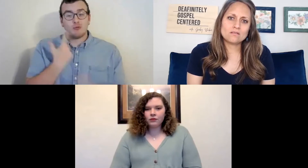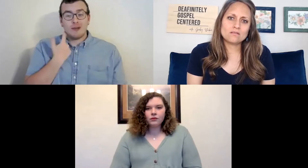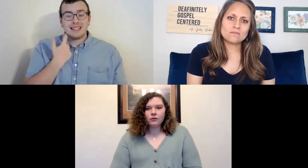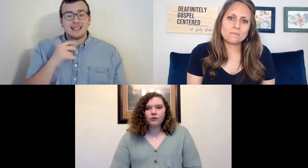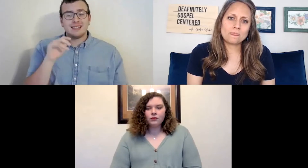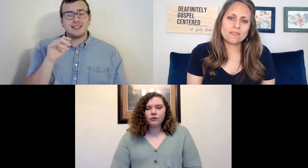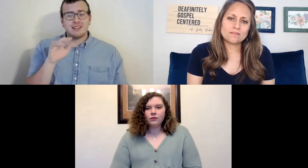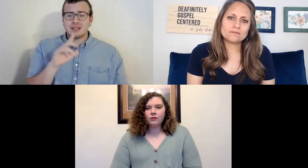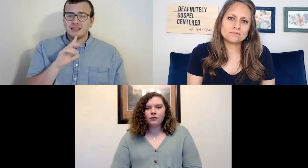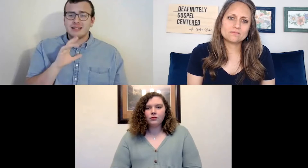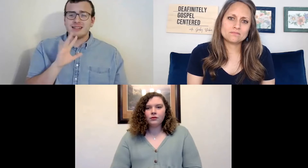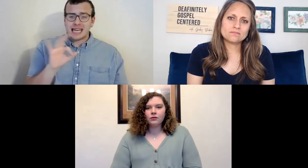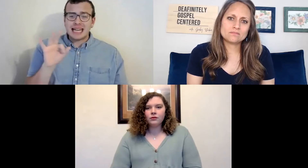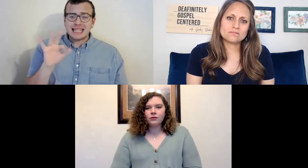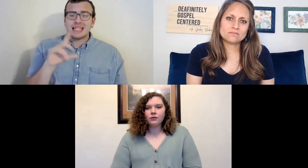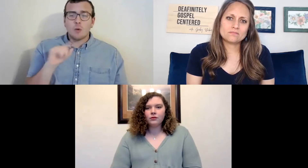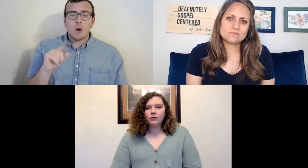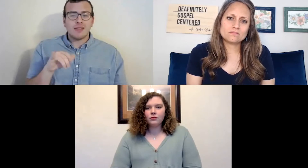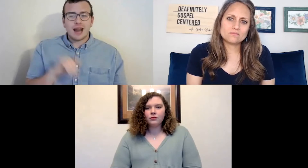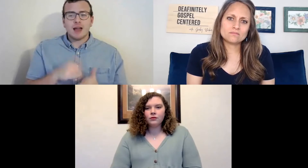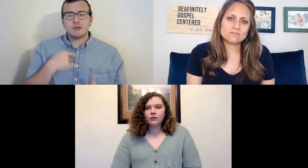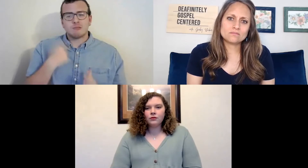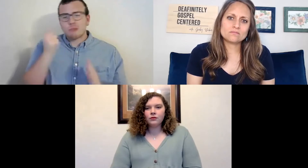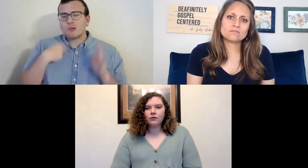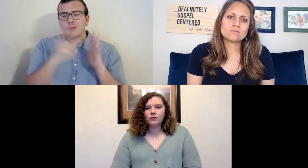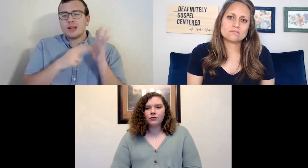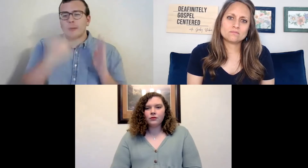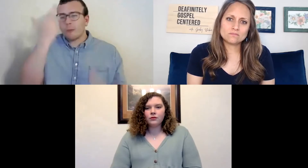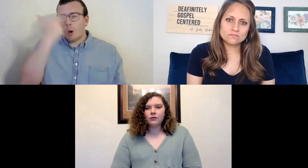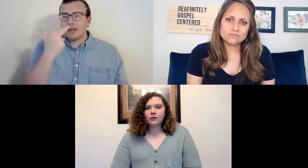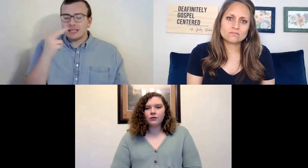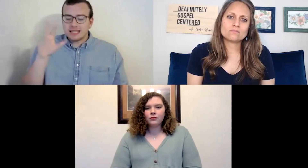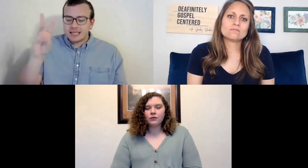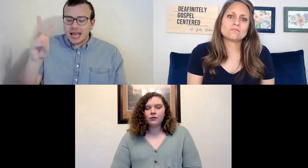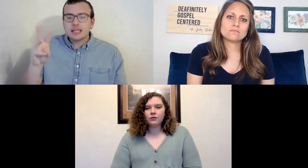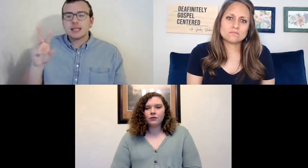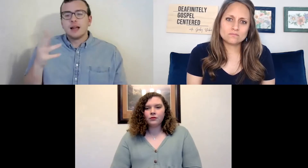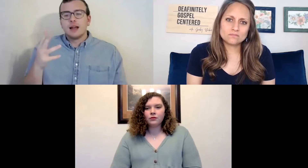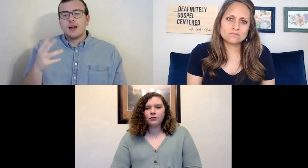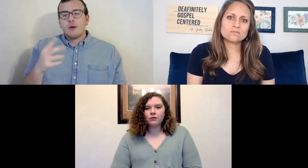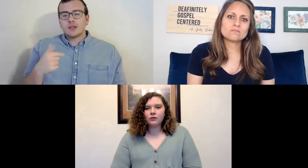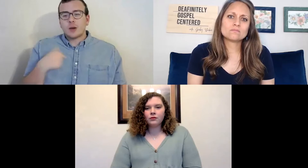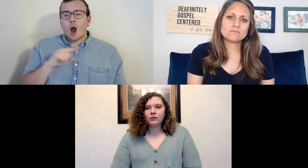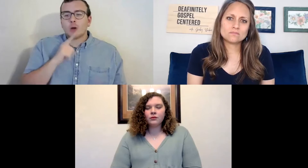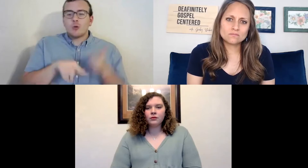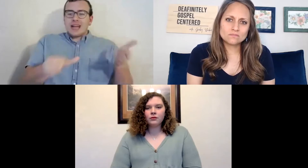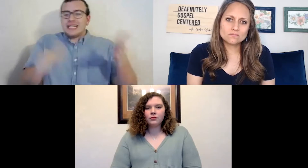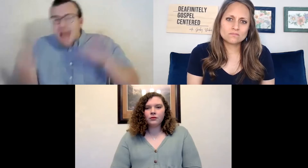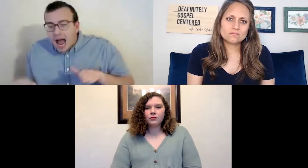20, I was reading Romans 6 when it talked about dying to